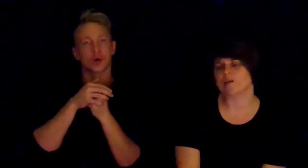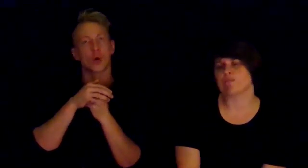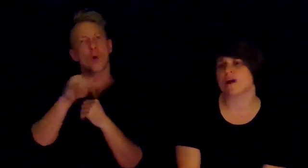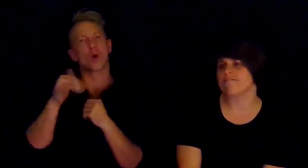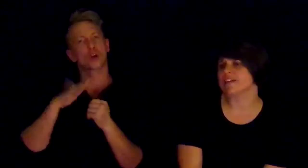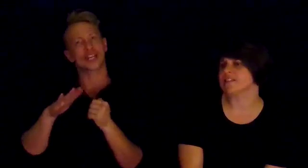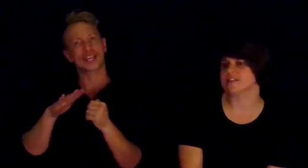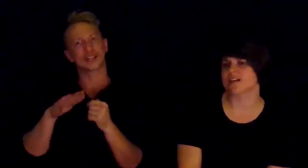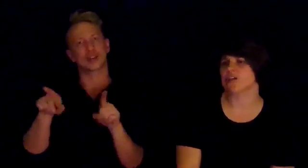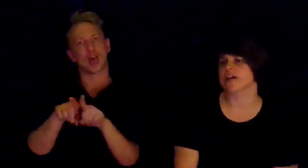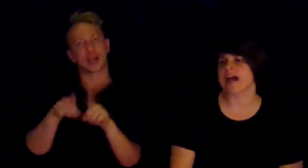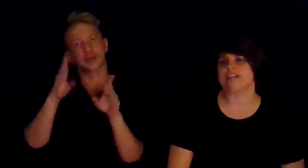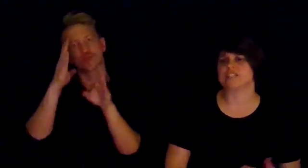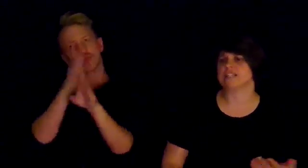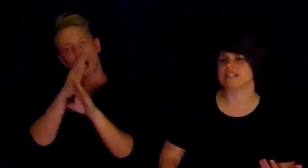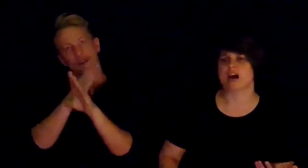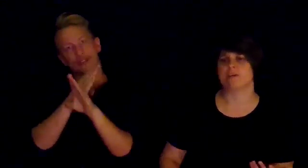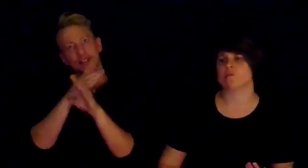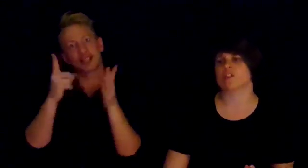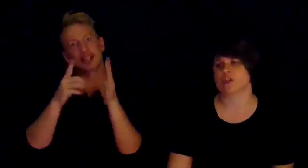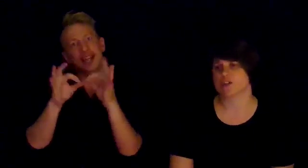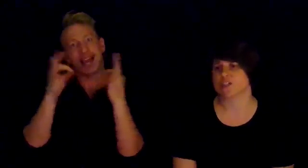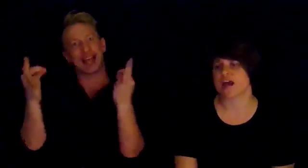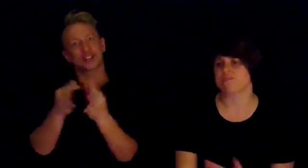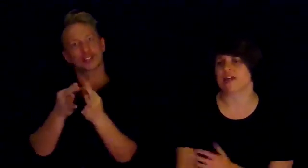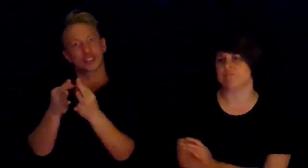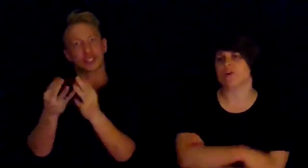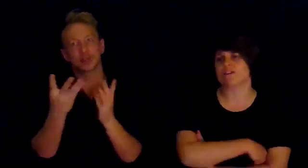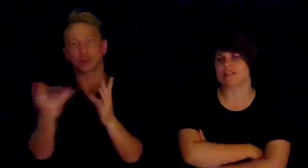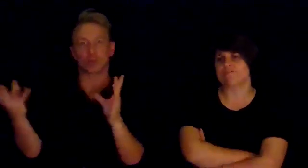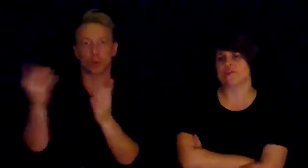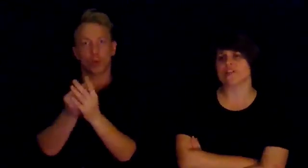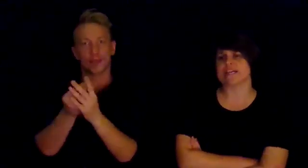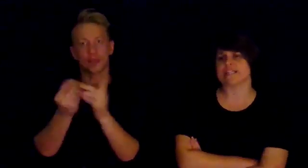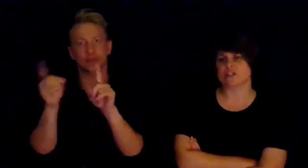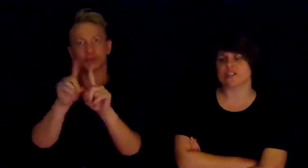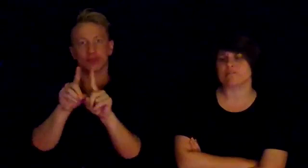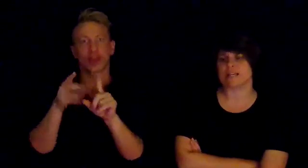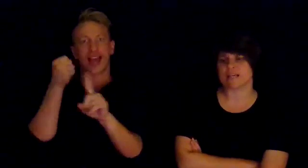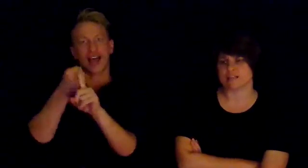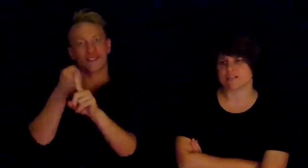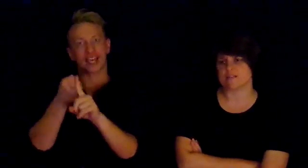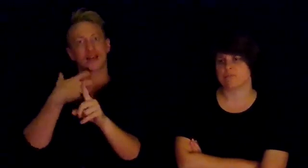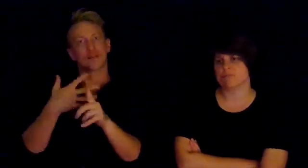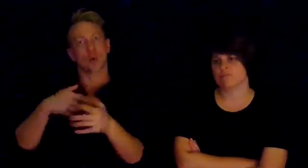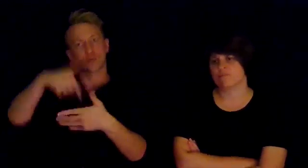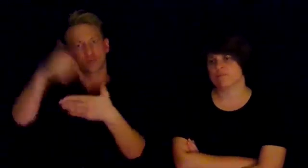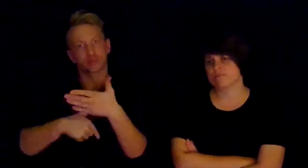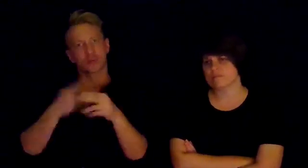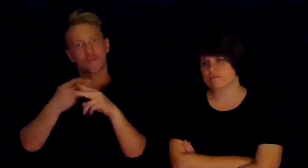do you need like a private, agency to come in with you to advocate more heavily for your needs in those